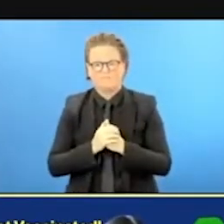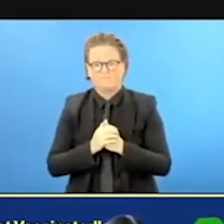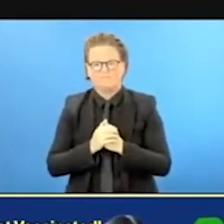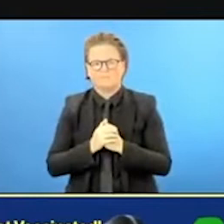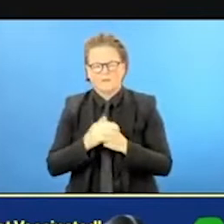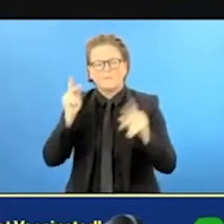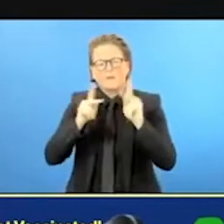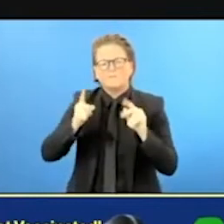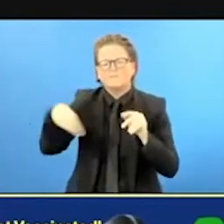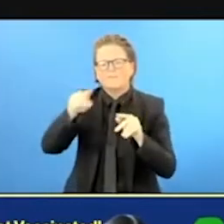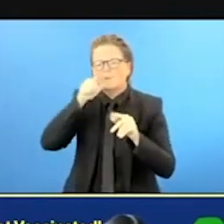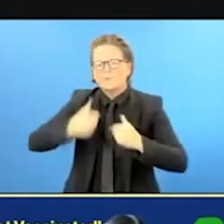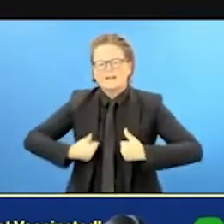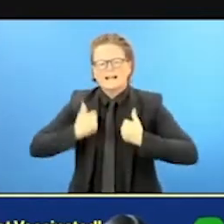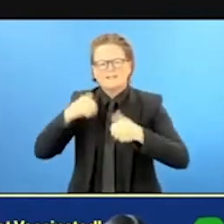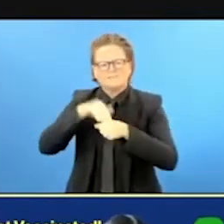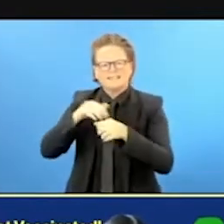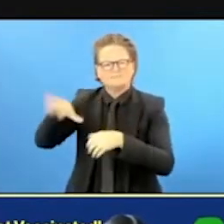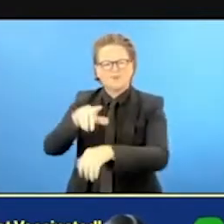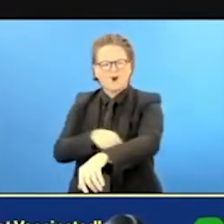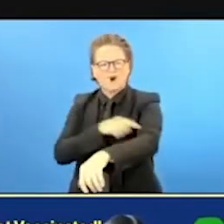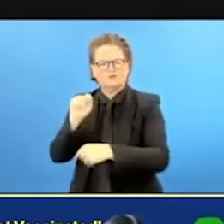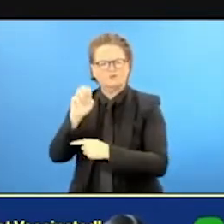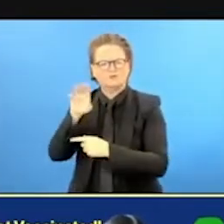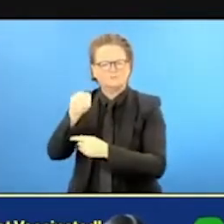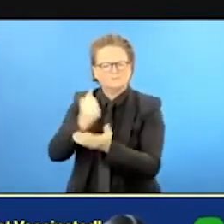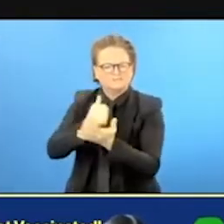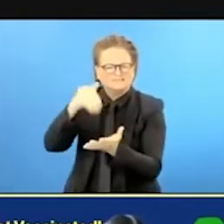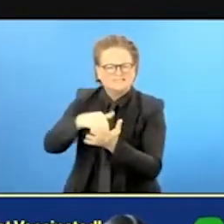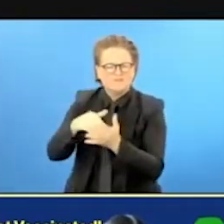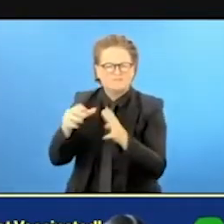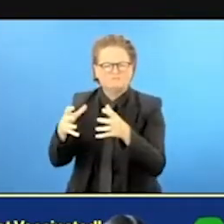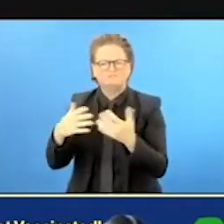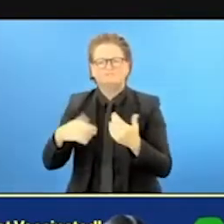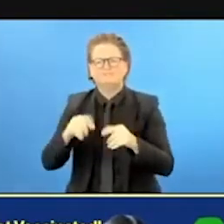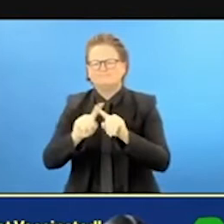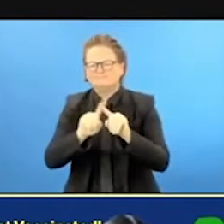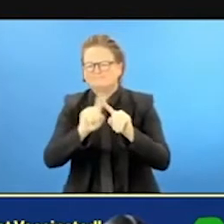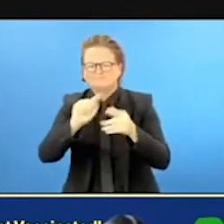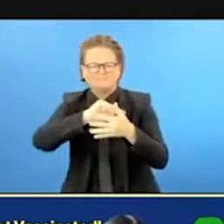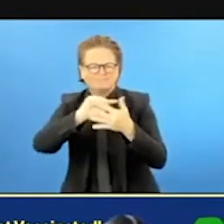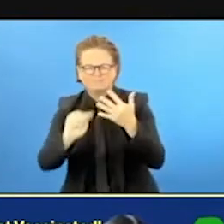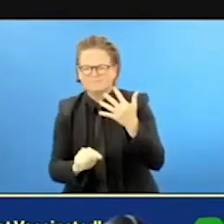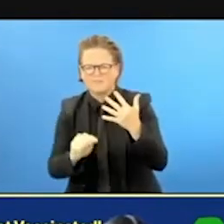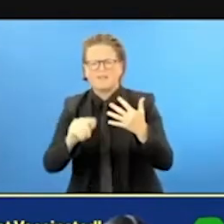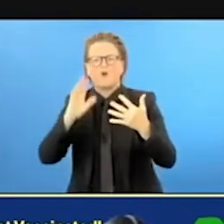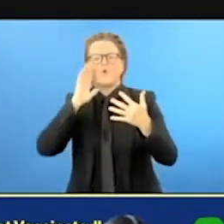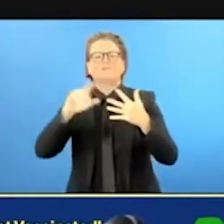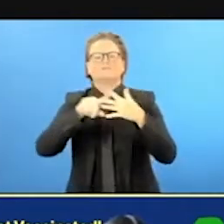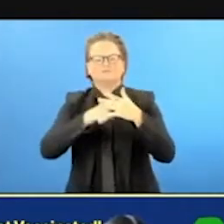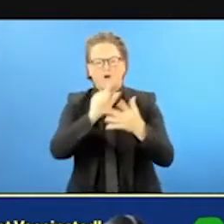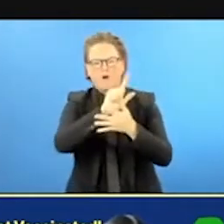are continuing to vaccinate, were individuals over 65 years and older, and then certain